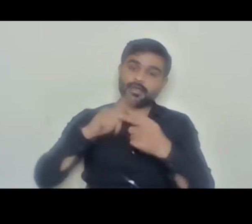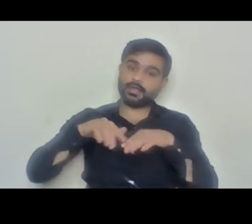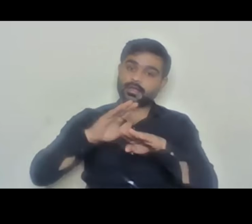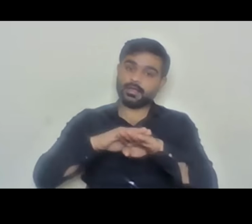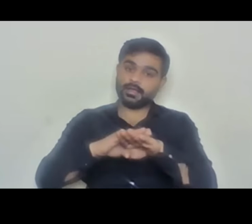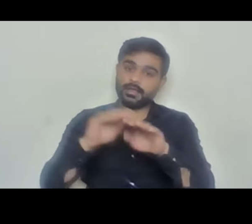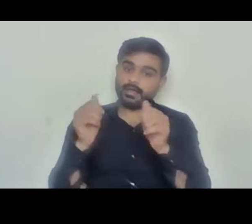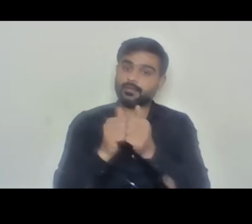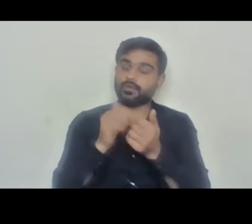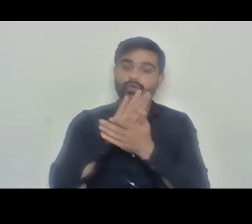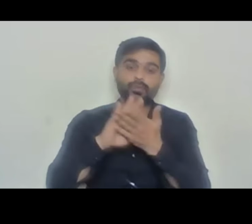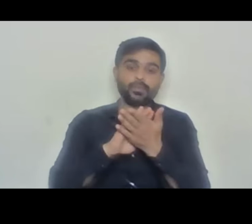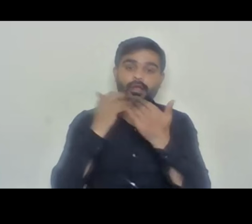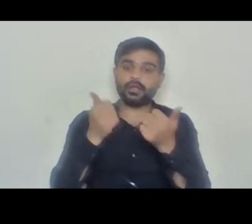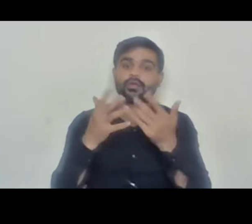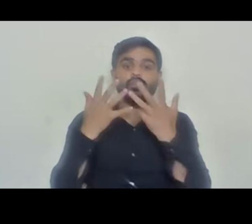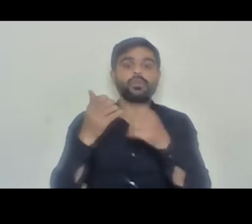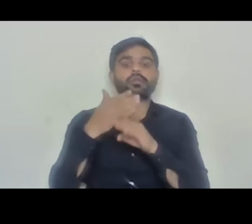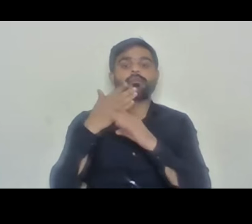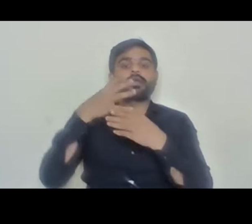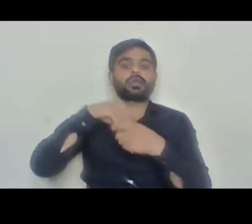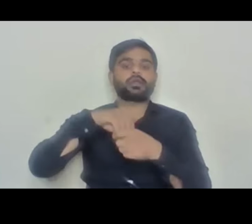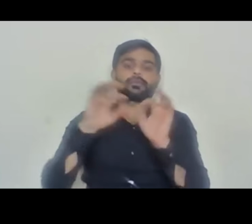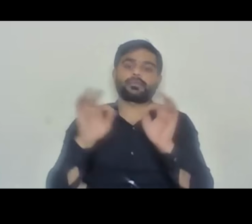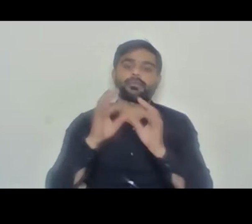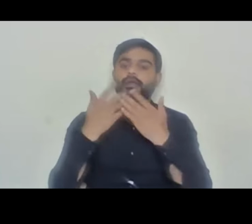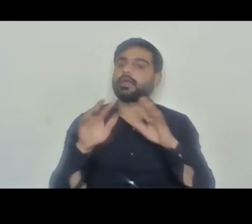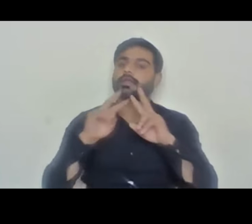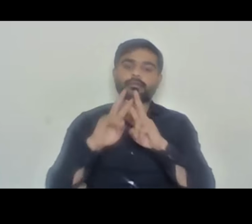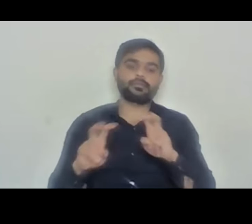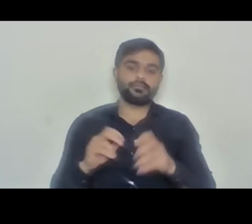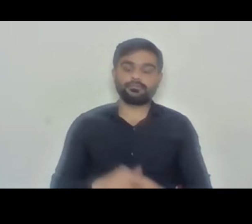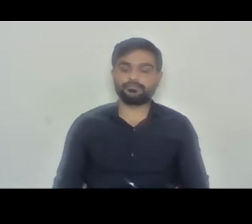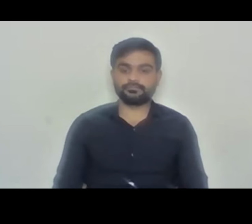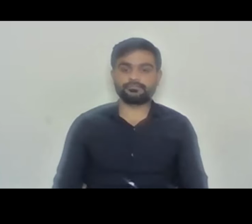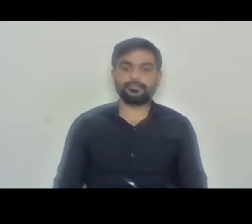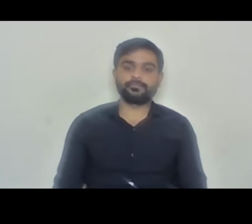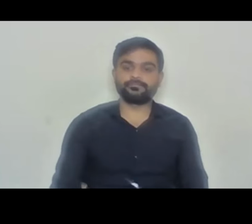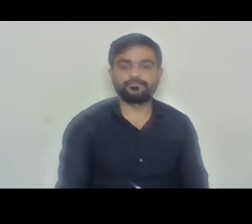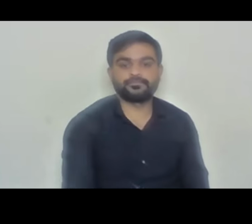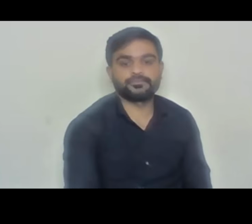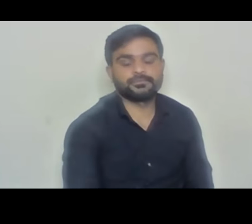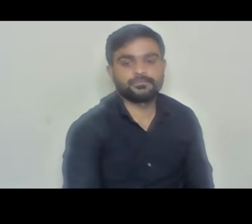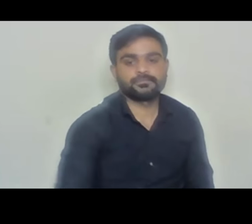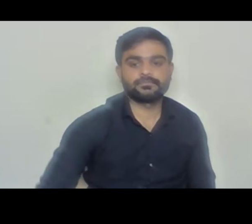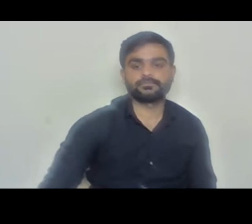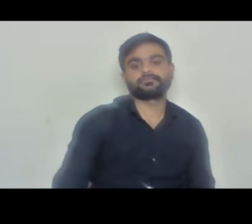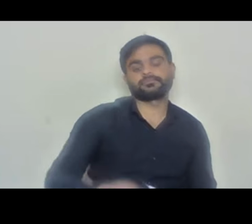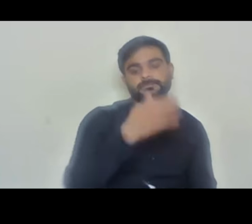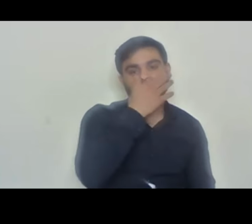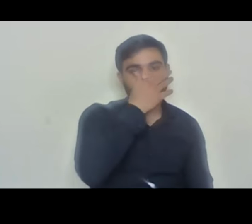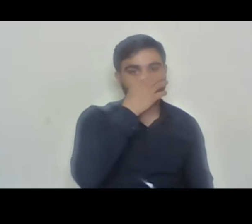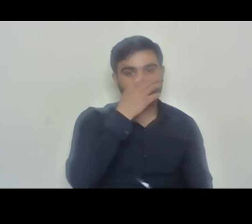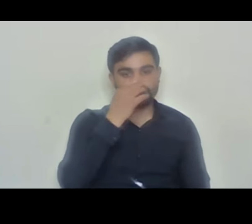if was not good, they would not want to participate in any other researches. And except for this